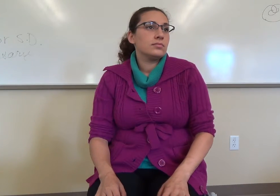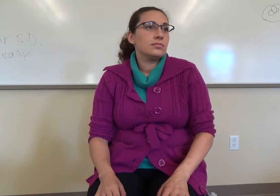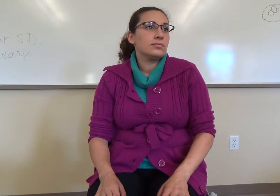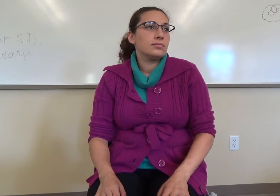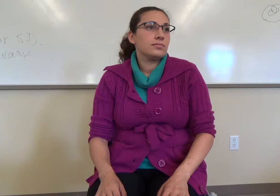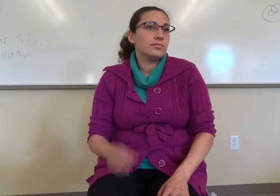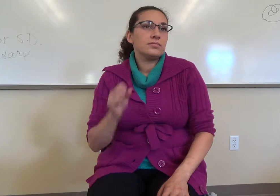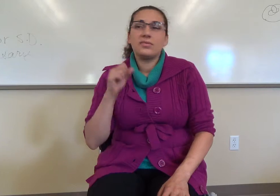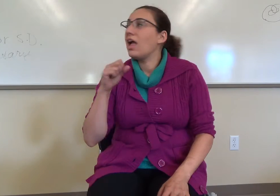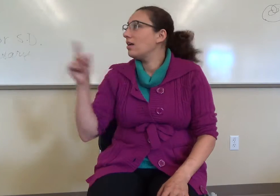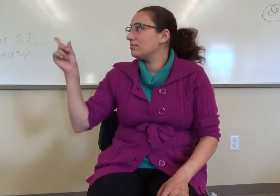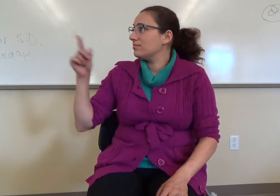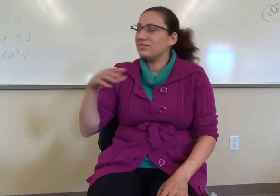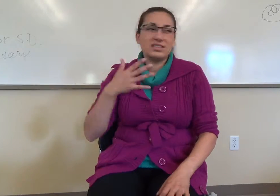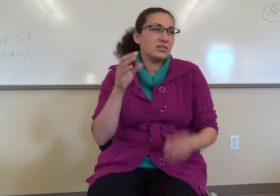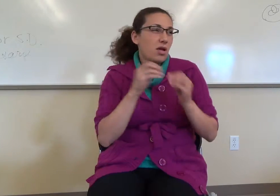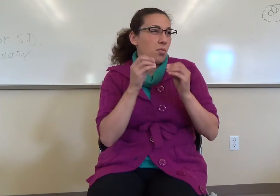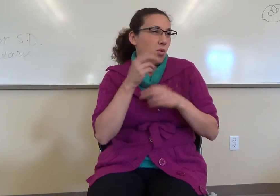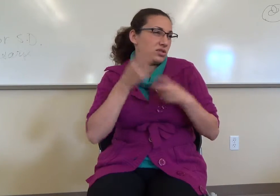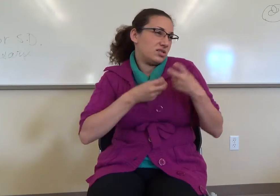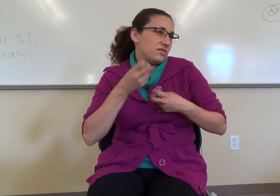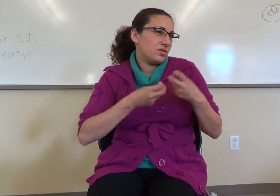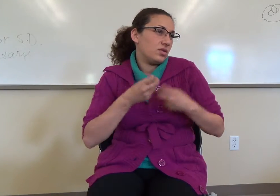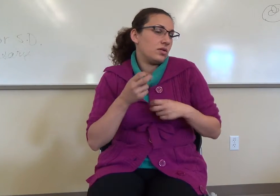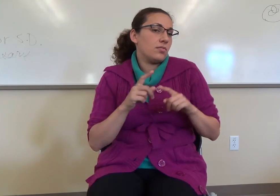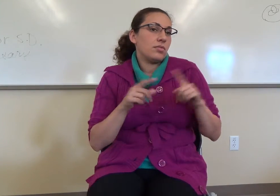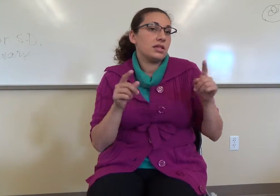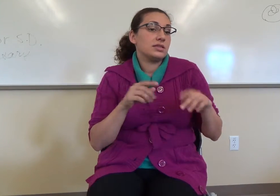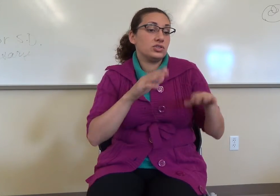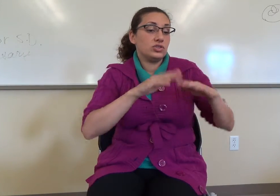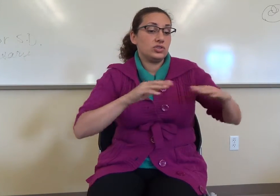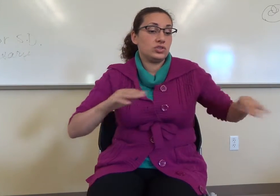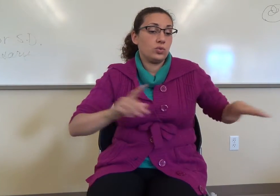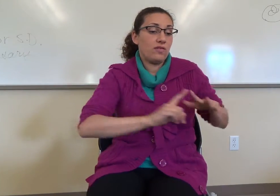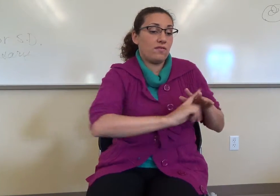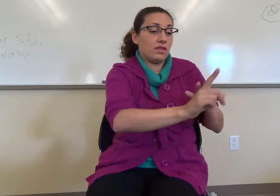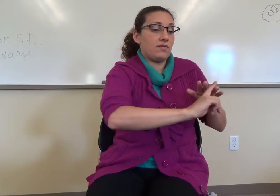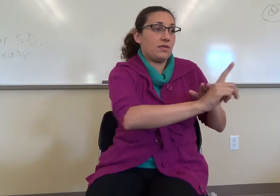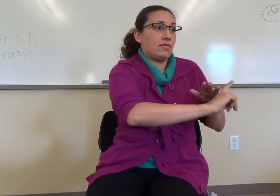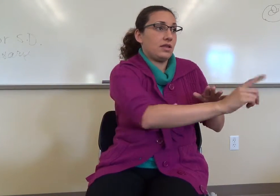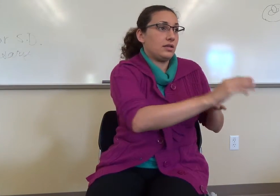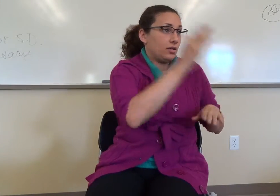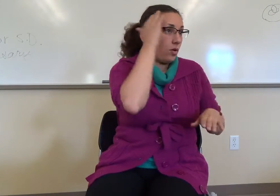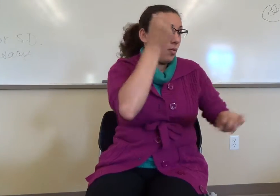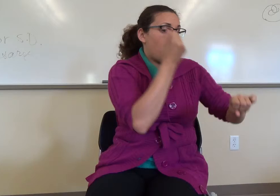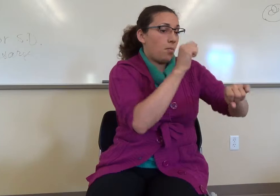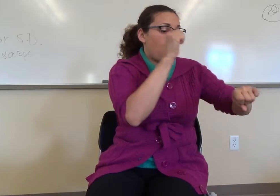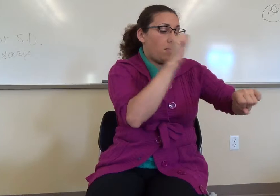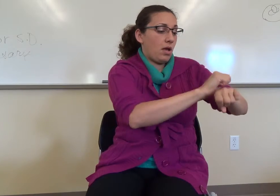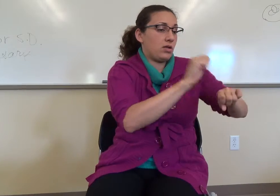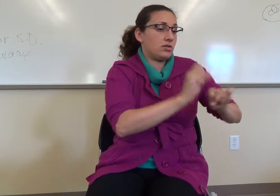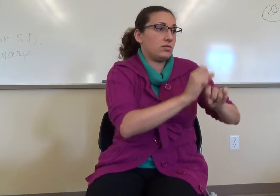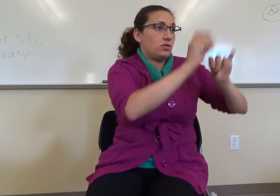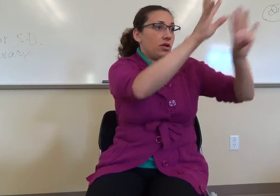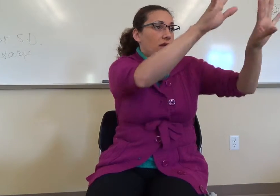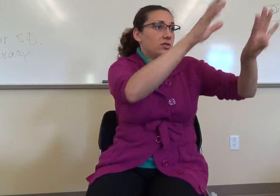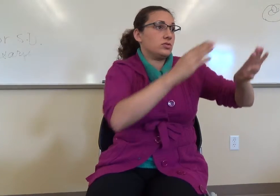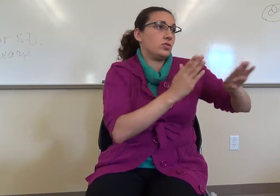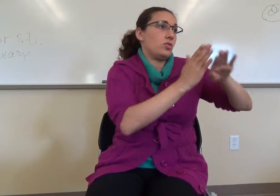yeah, these get trickier. The fleeing children cross the Himalaya mountains hoping to reach India or Nepal where they can stay